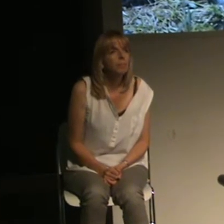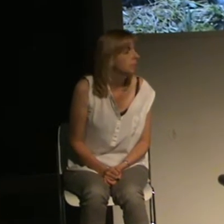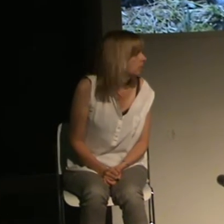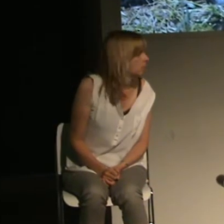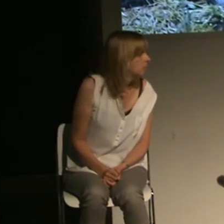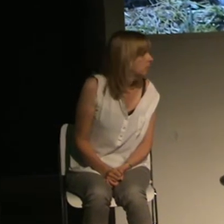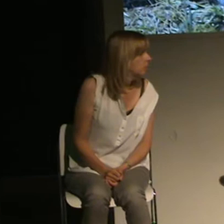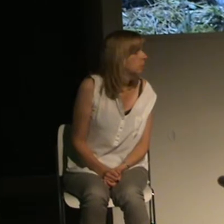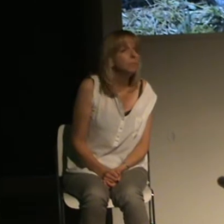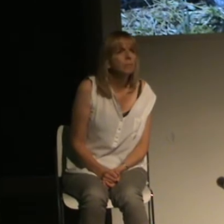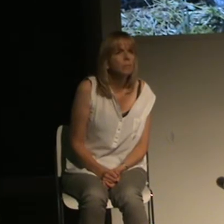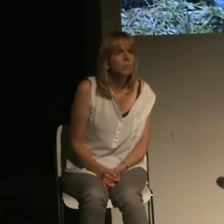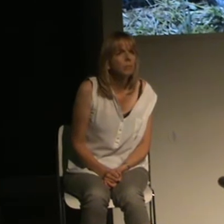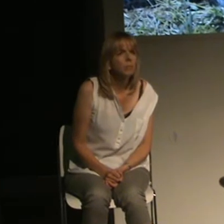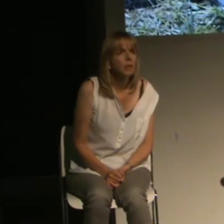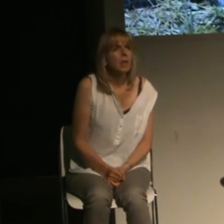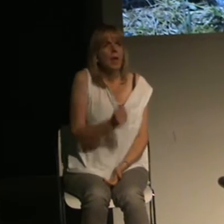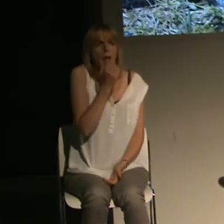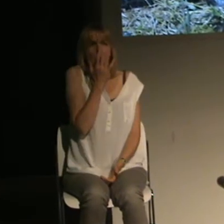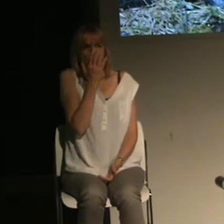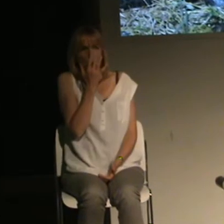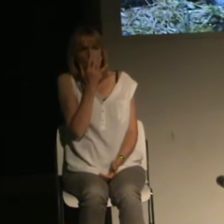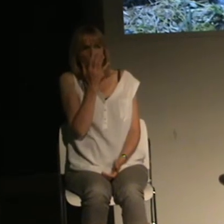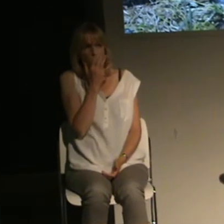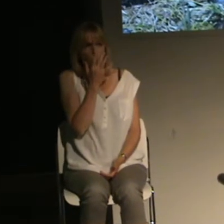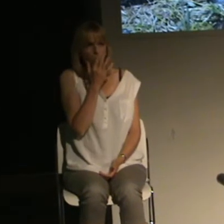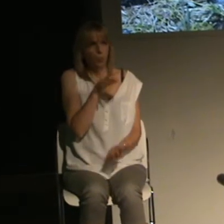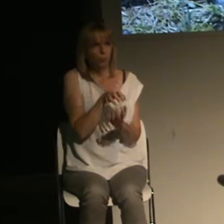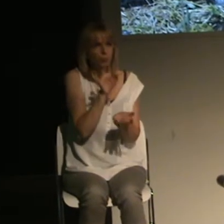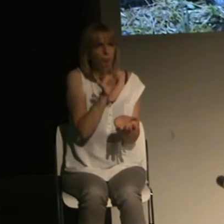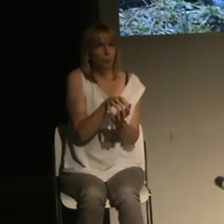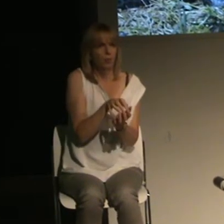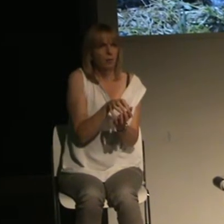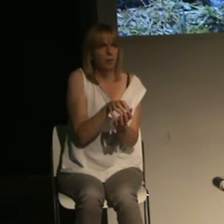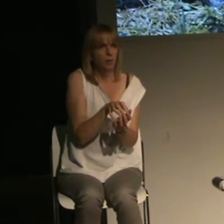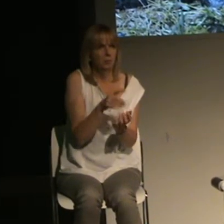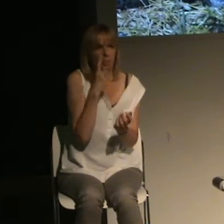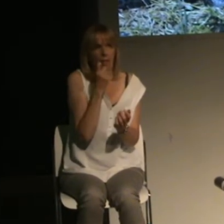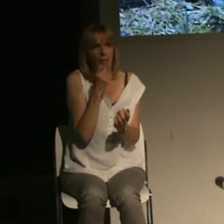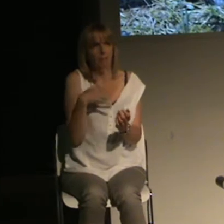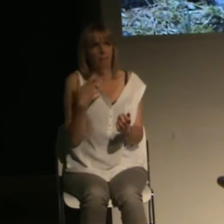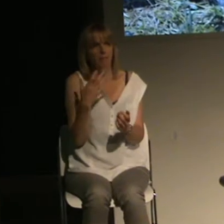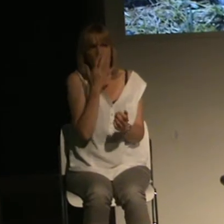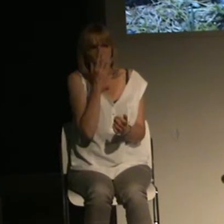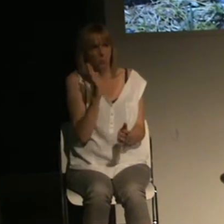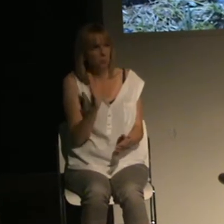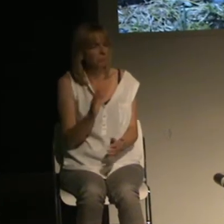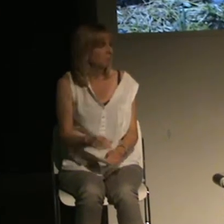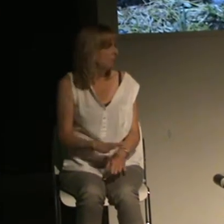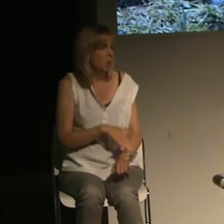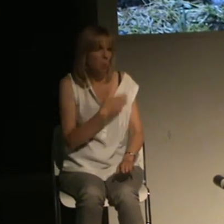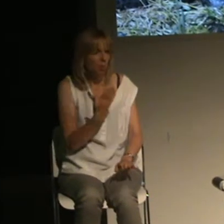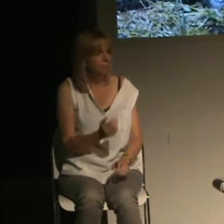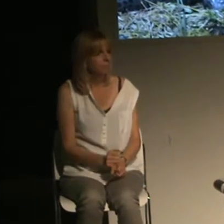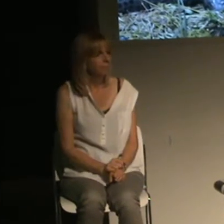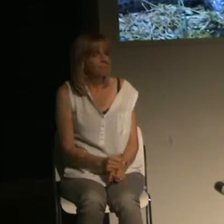How long? How long do they live? How old do they get to, roughly? Yeah, that's a great question. It's a great question. Yeah, that's a difficult